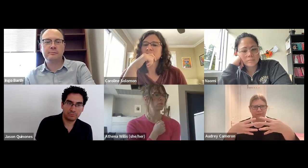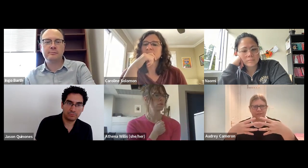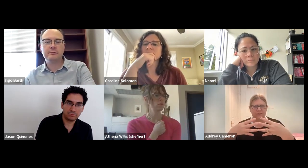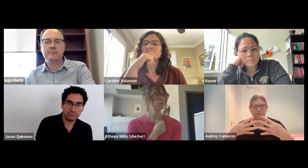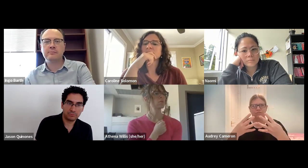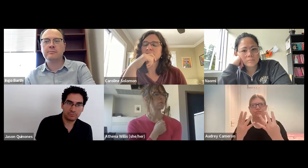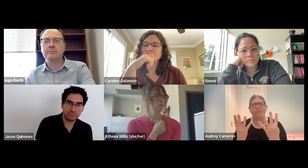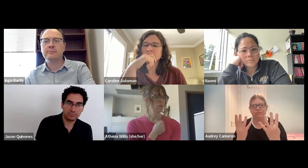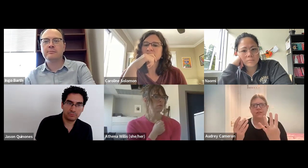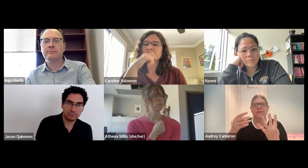it.